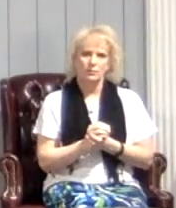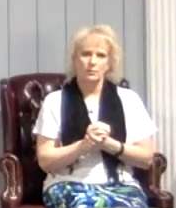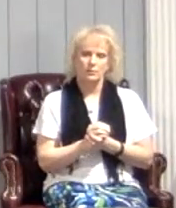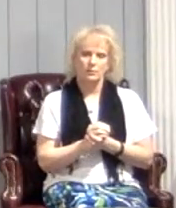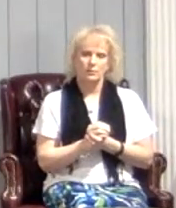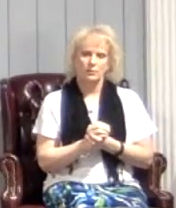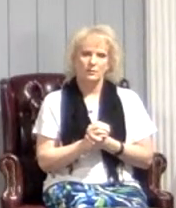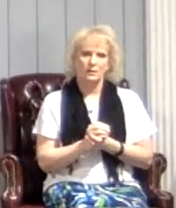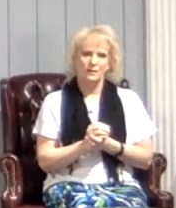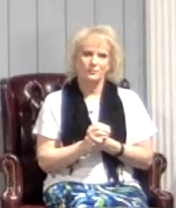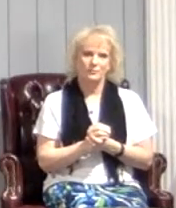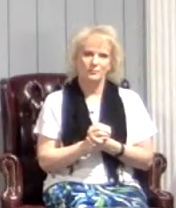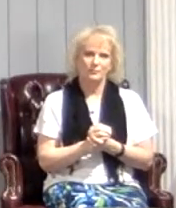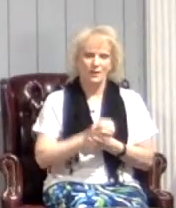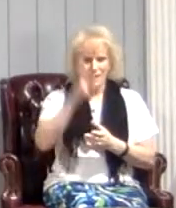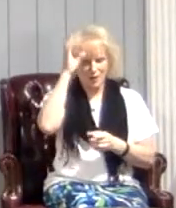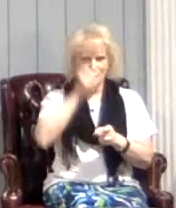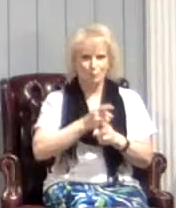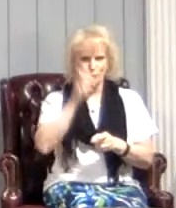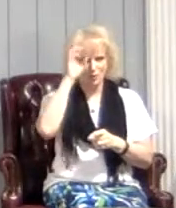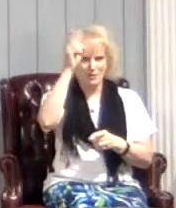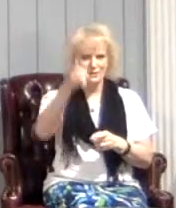and I'm going to think of your name in just a second, Brother Daniel.